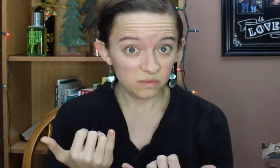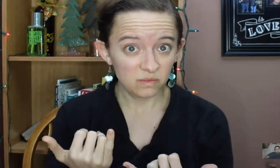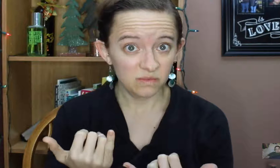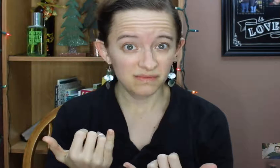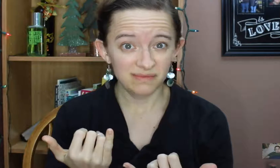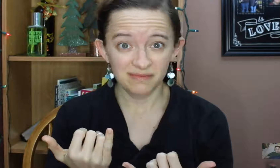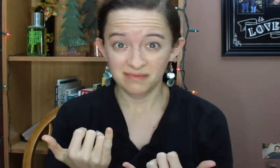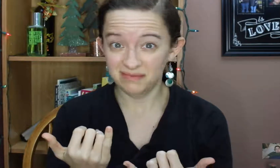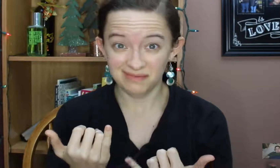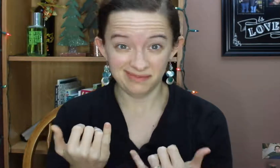Do you understand now?